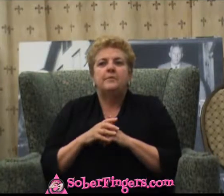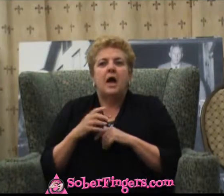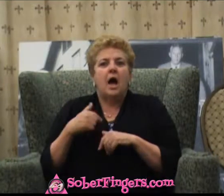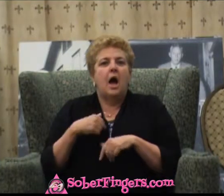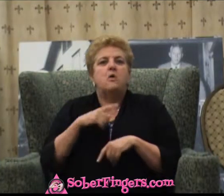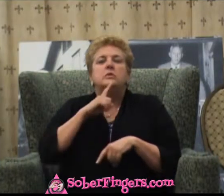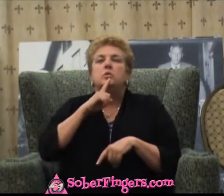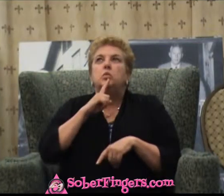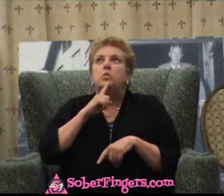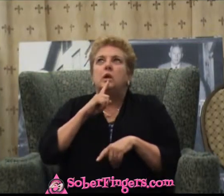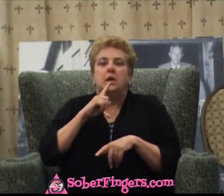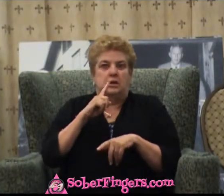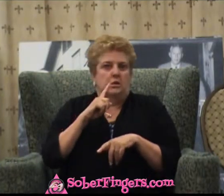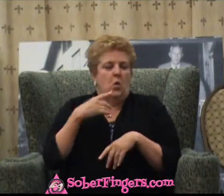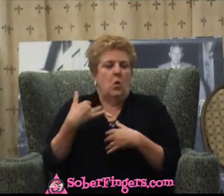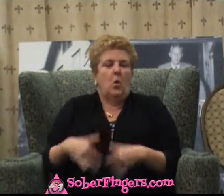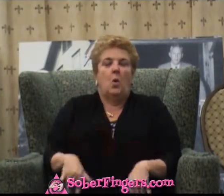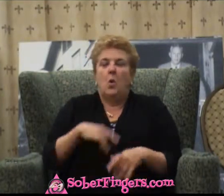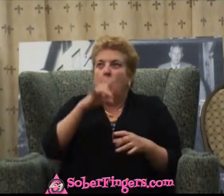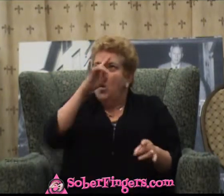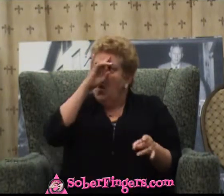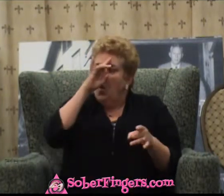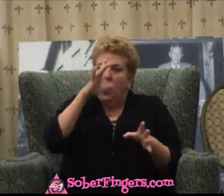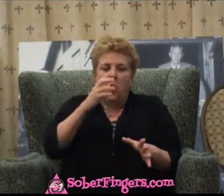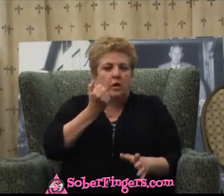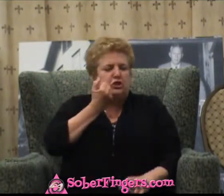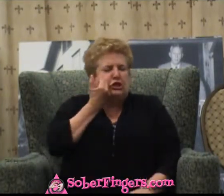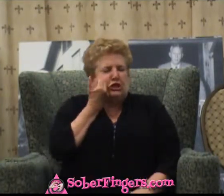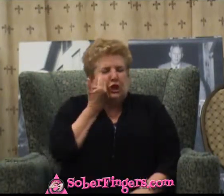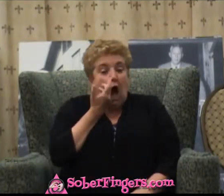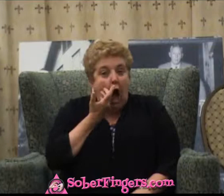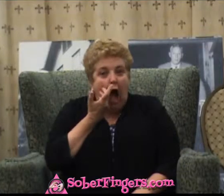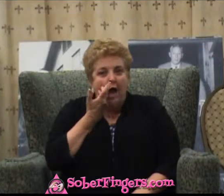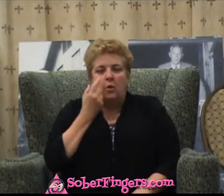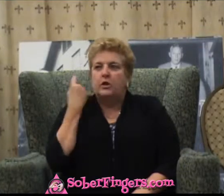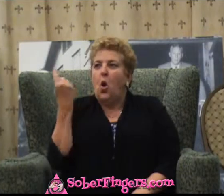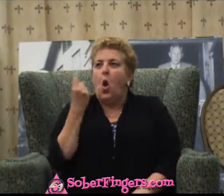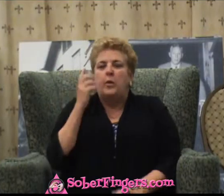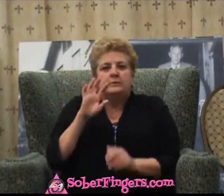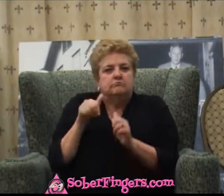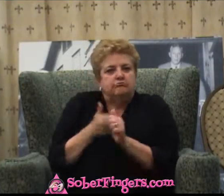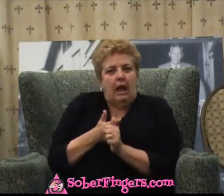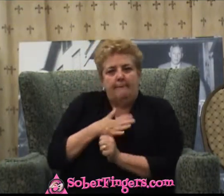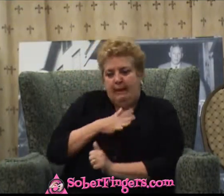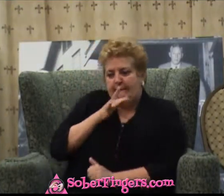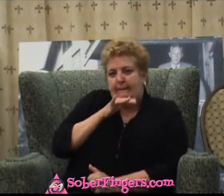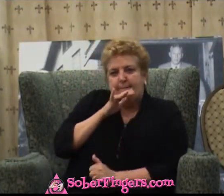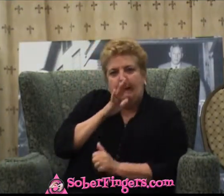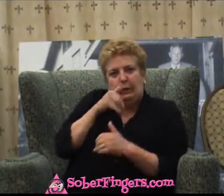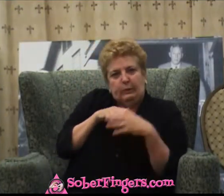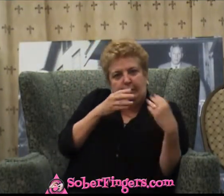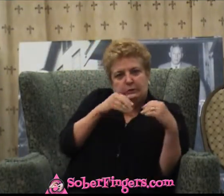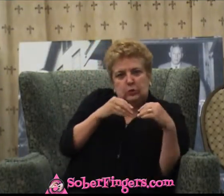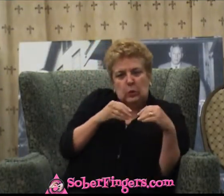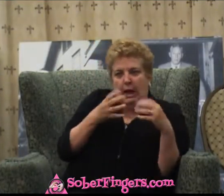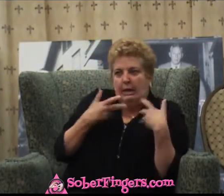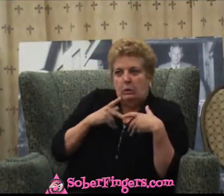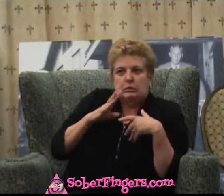mean, so terribly uncomfortable in my skin. I used to hide behind my mother in the grocery store. I was petrified anybody would ever even talk to me. So